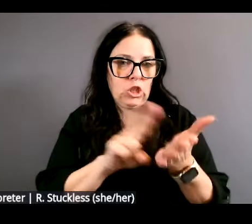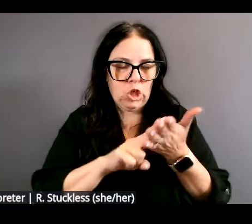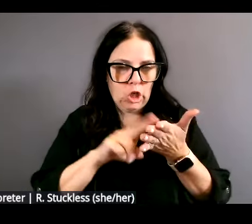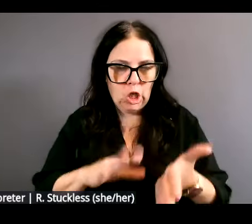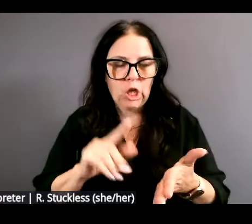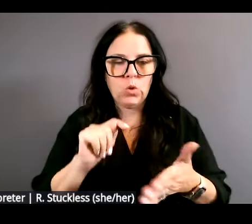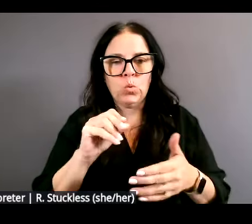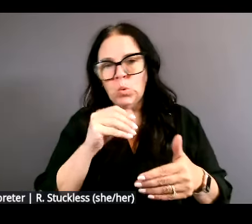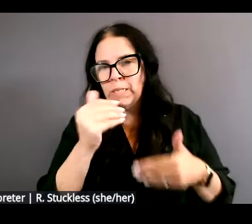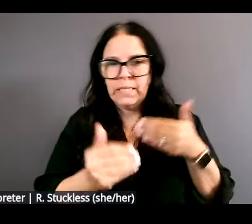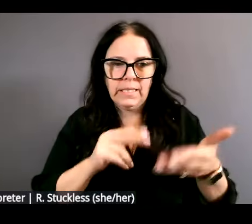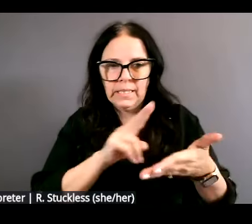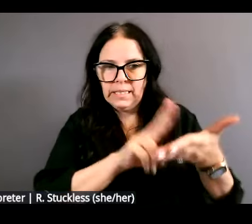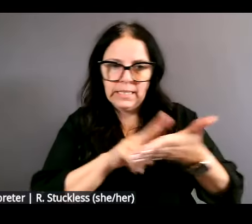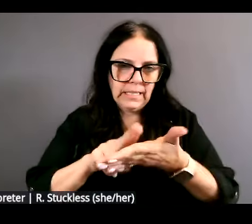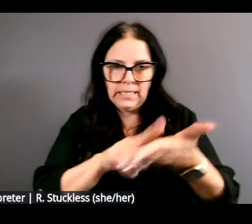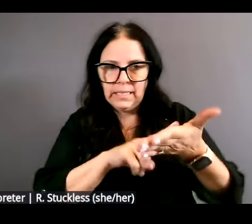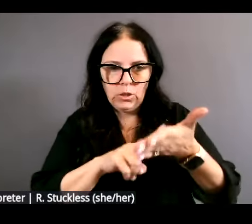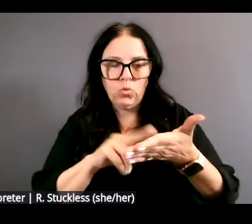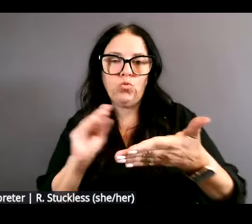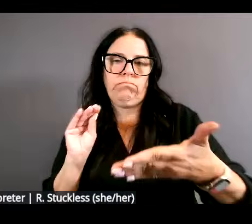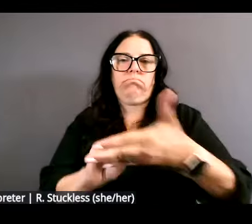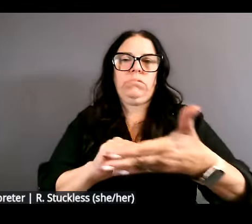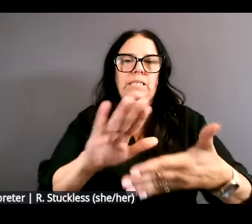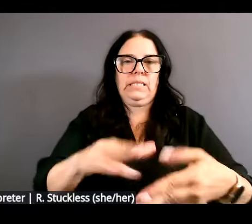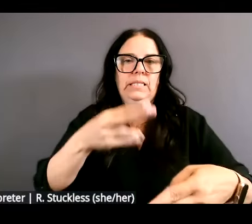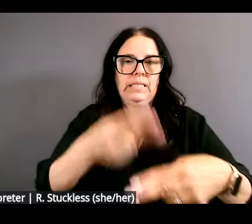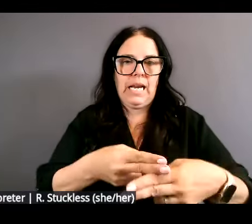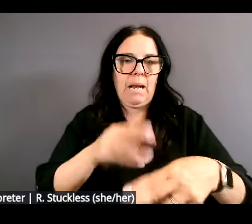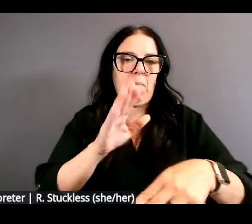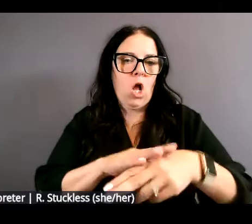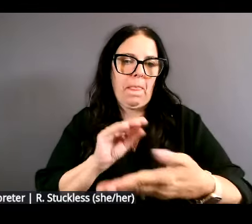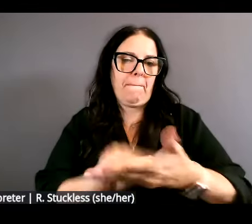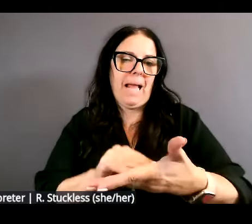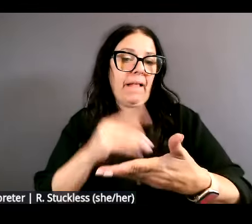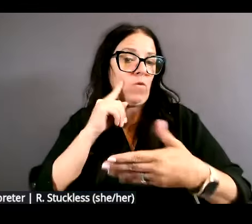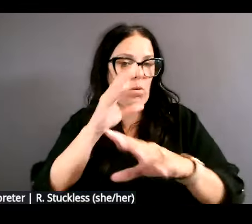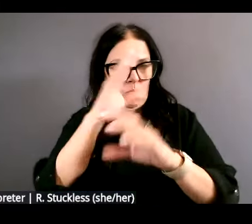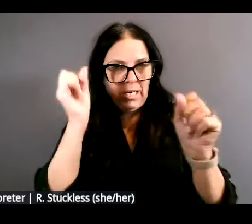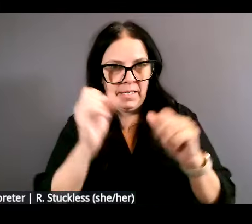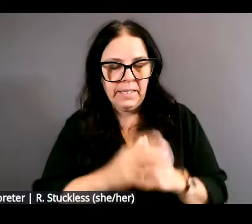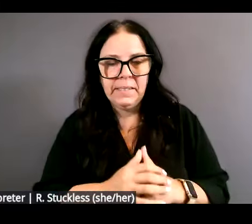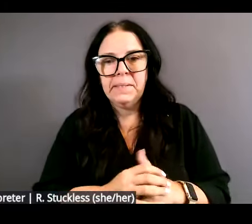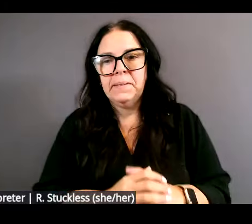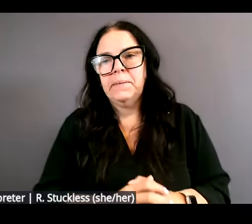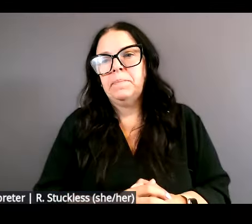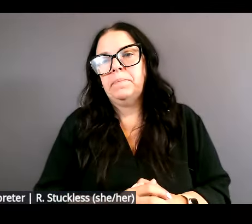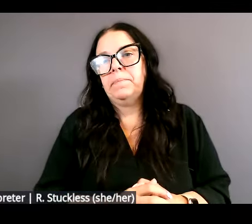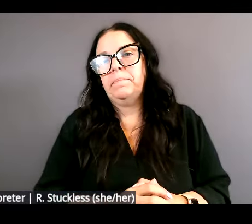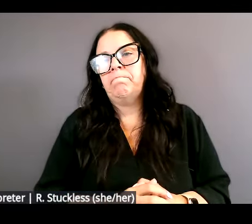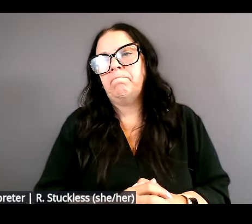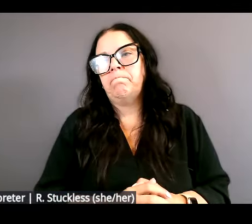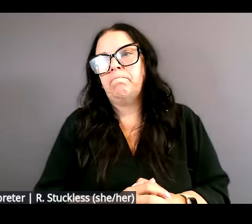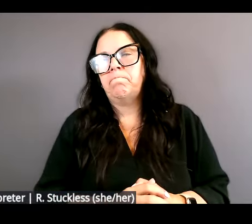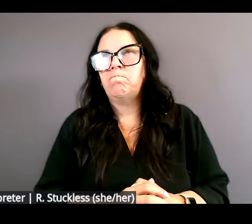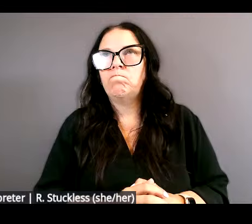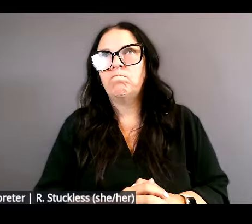independent candidate on the ballot for president. It appeared to have been conducted in a